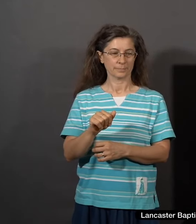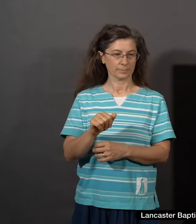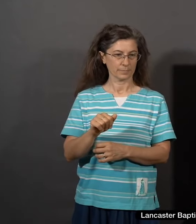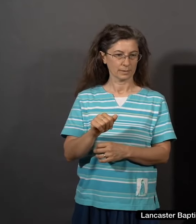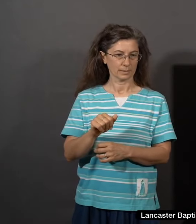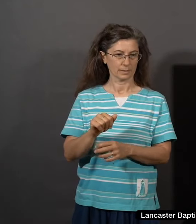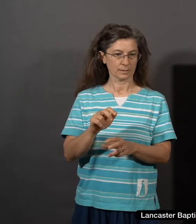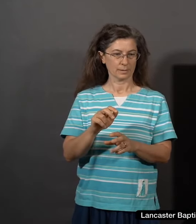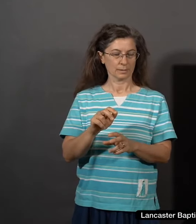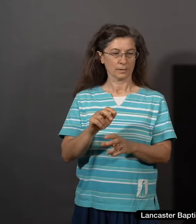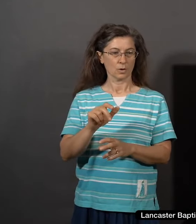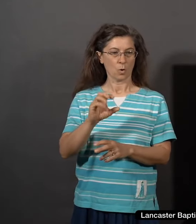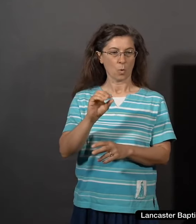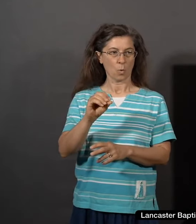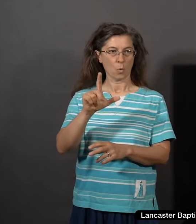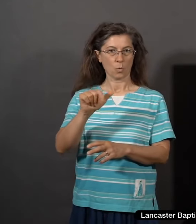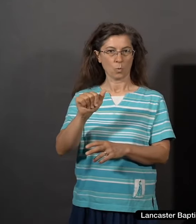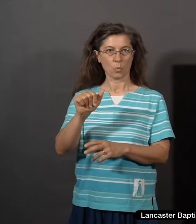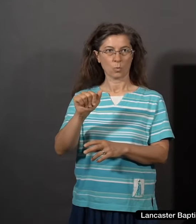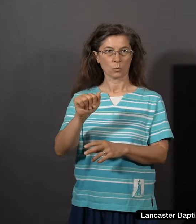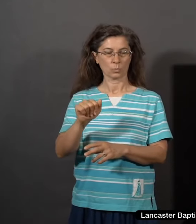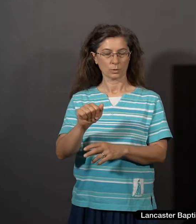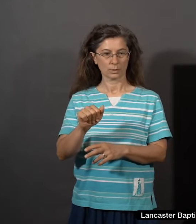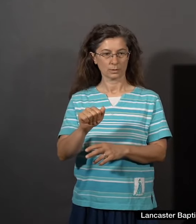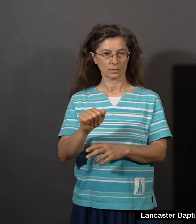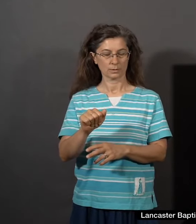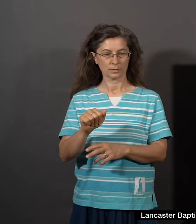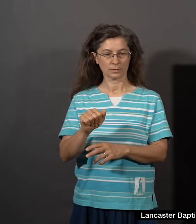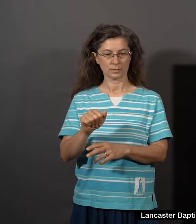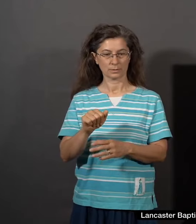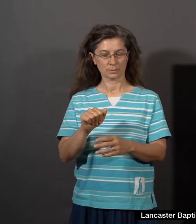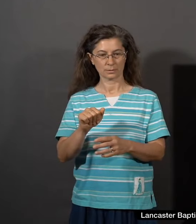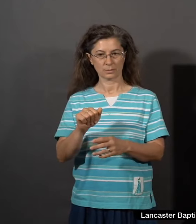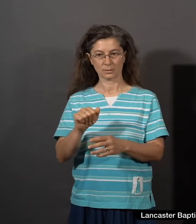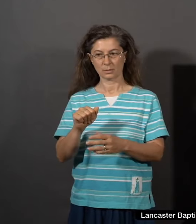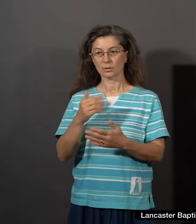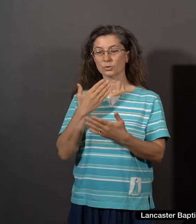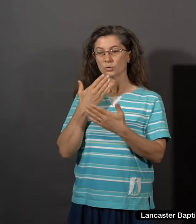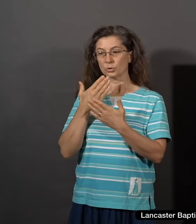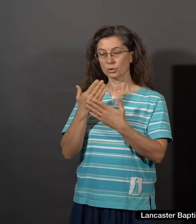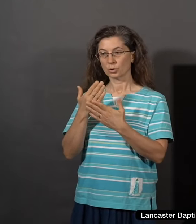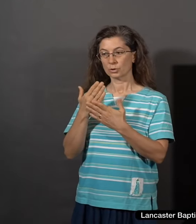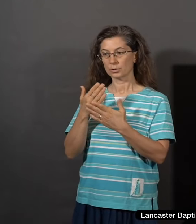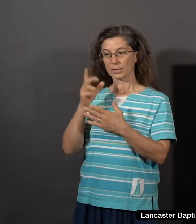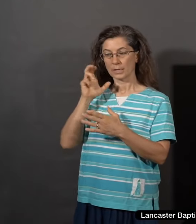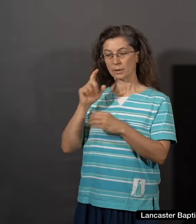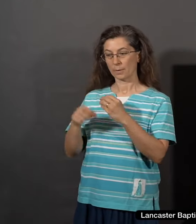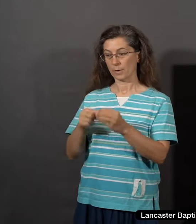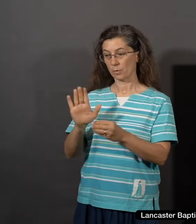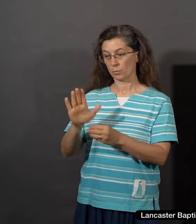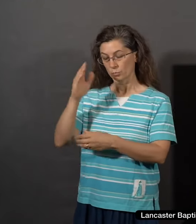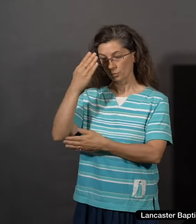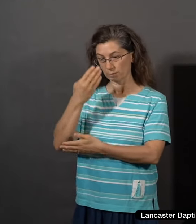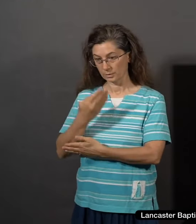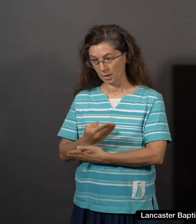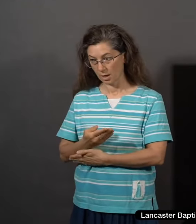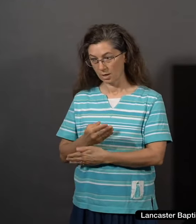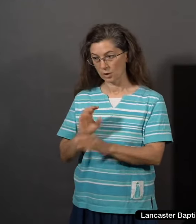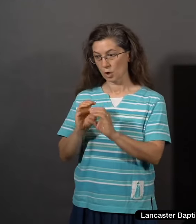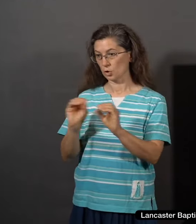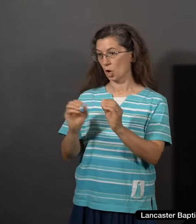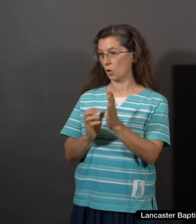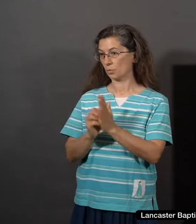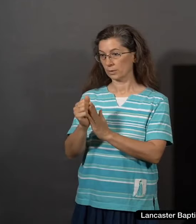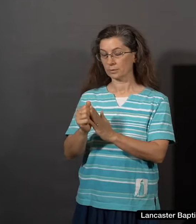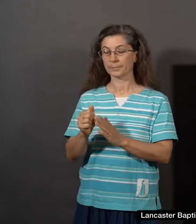philippines olga rivero good to hear about dallas's uh negative report on cancer road we've been praying for him uh